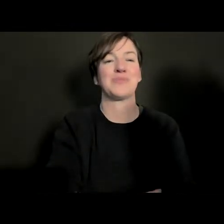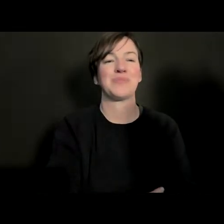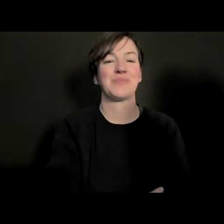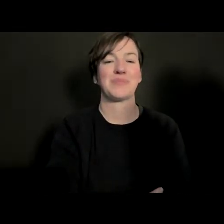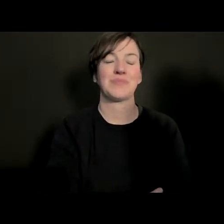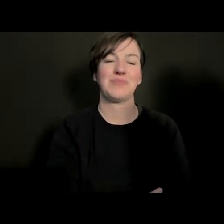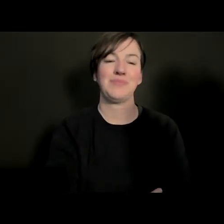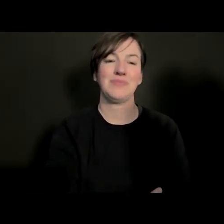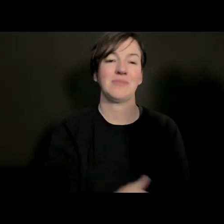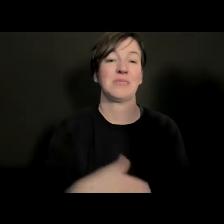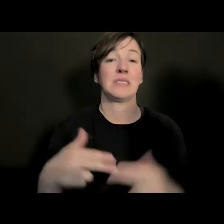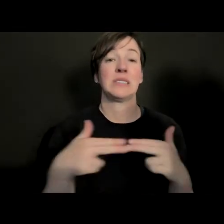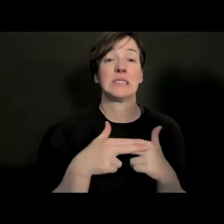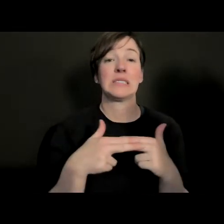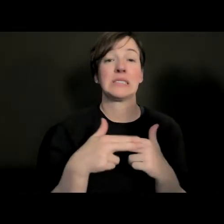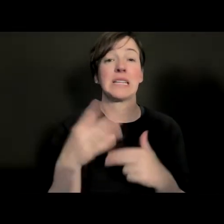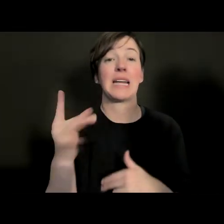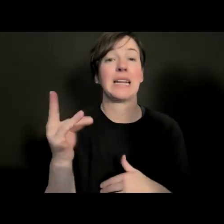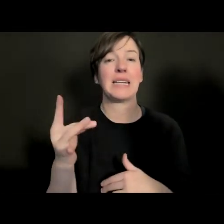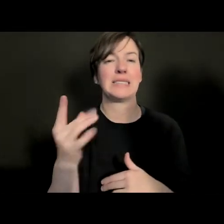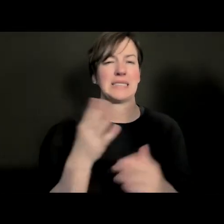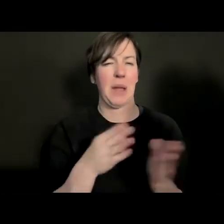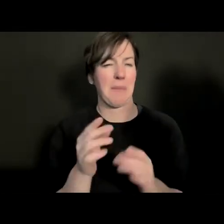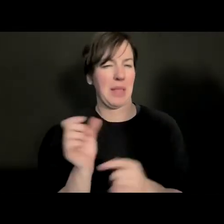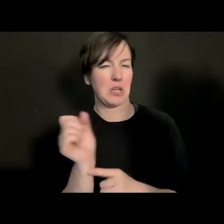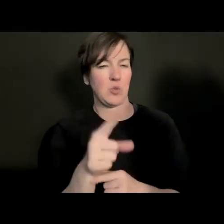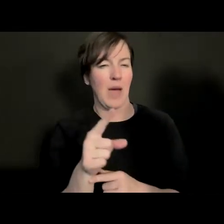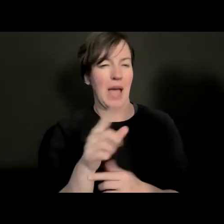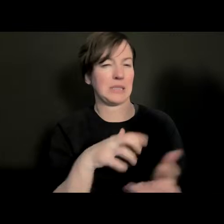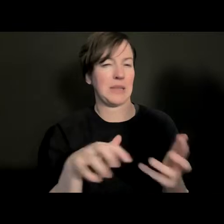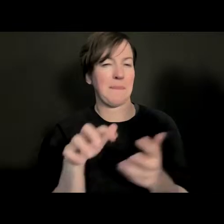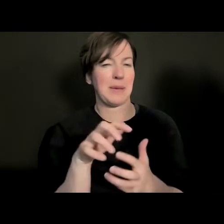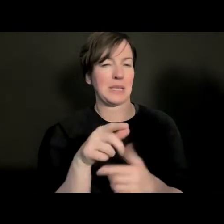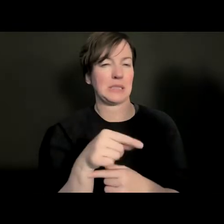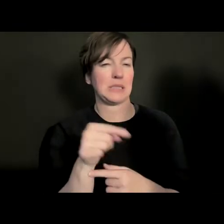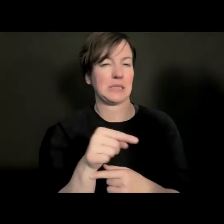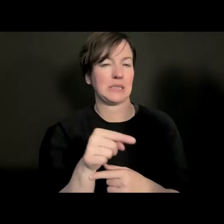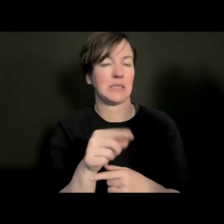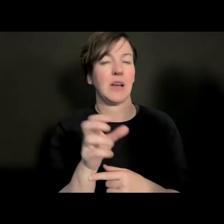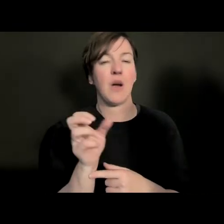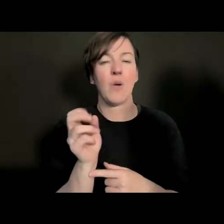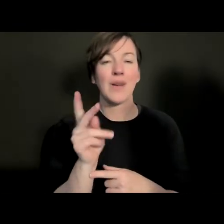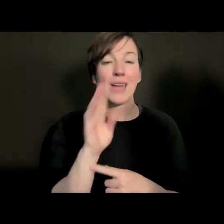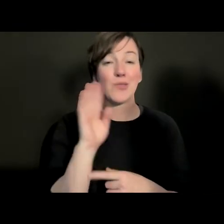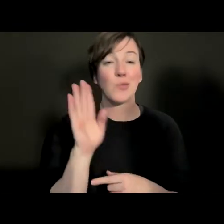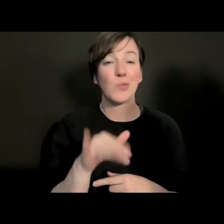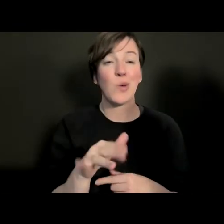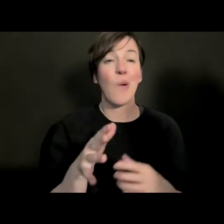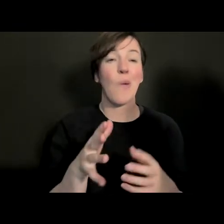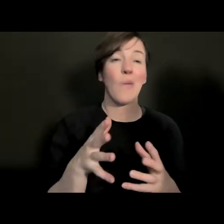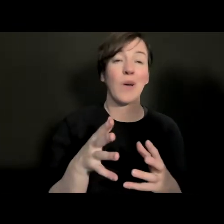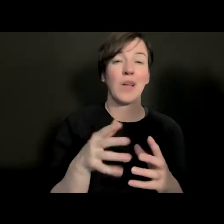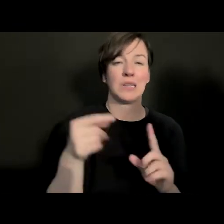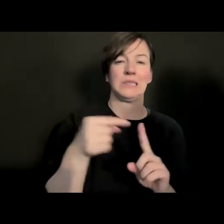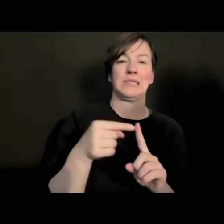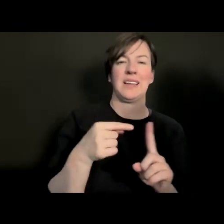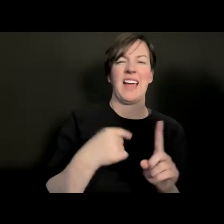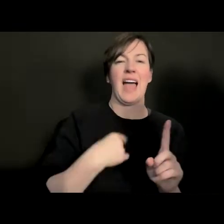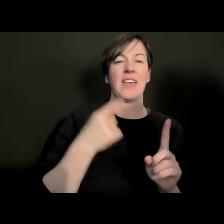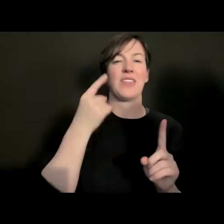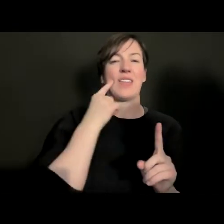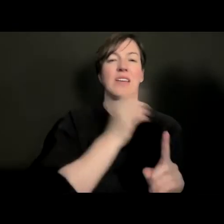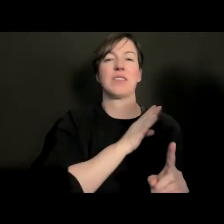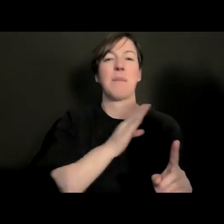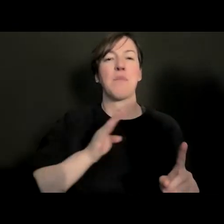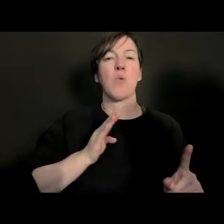Slide 18, I was going to ask about it, the mix. Okay, the thing, and I think the board had a